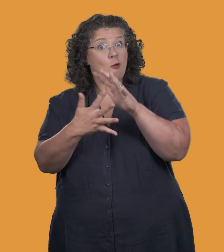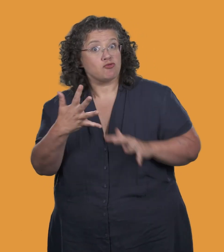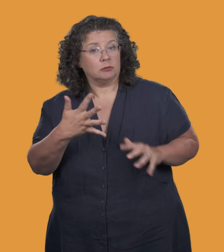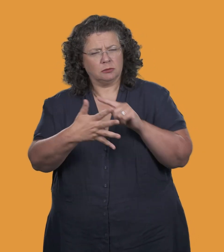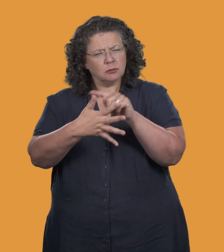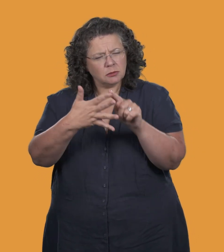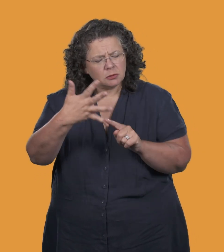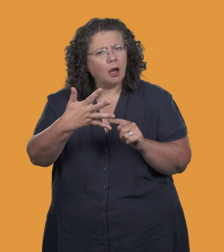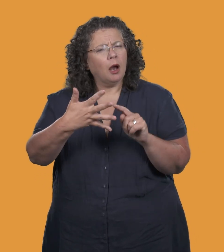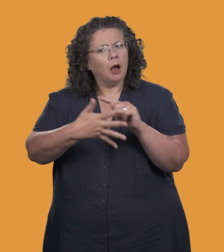areas.